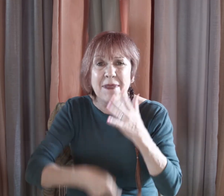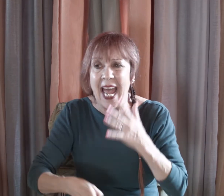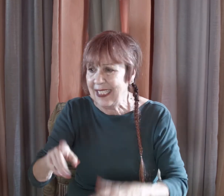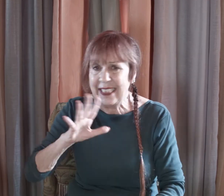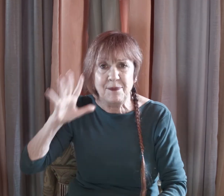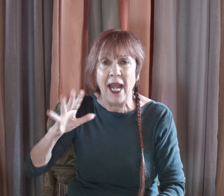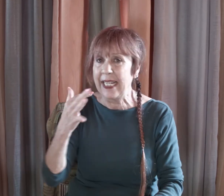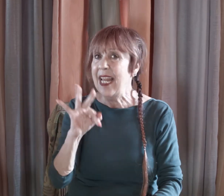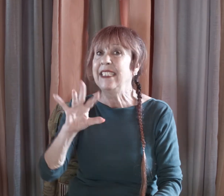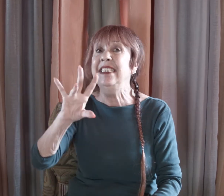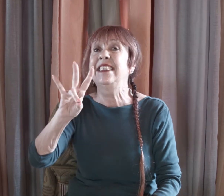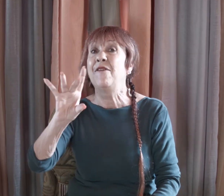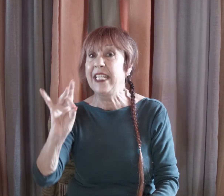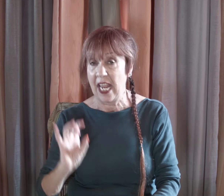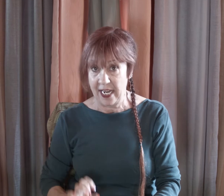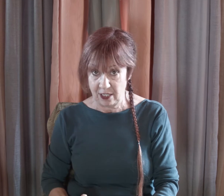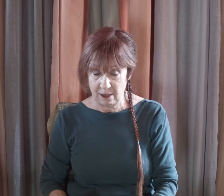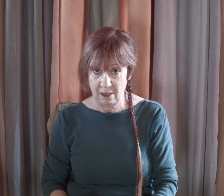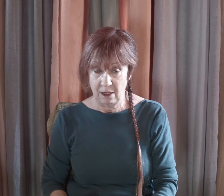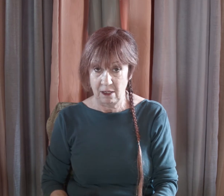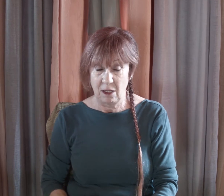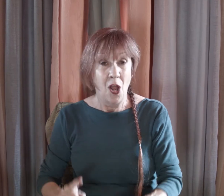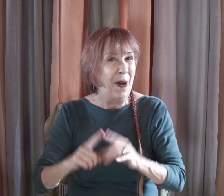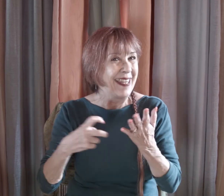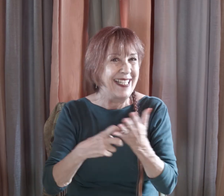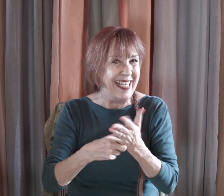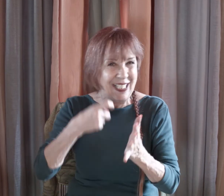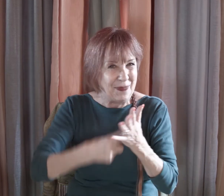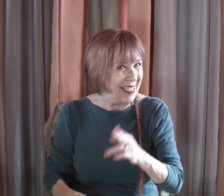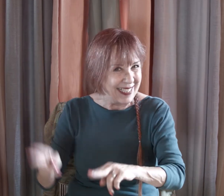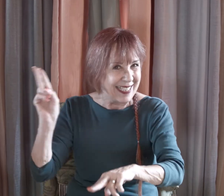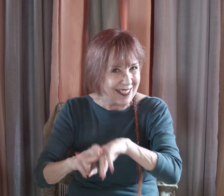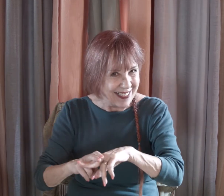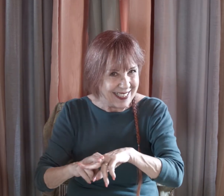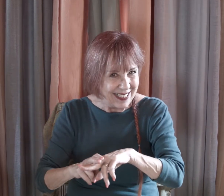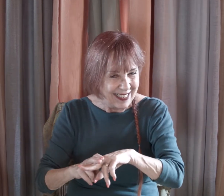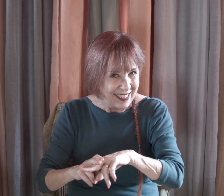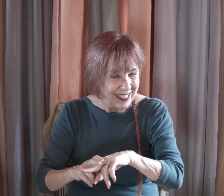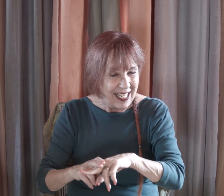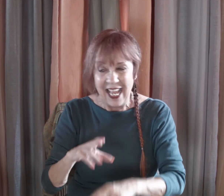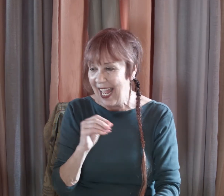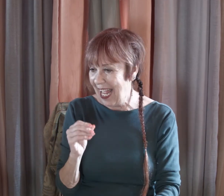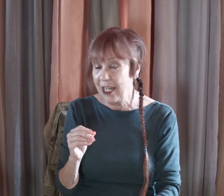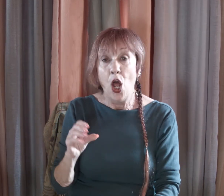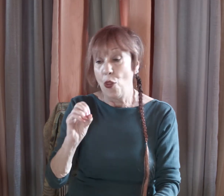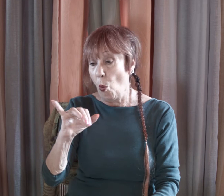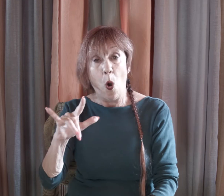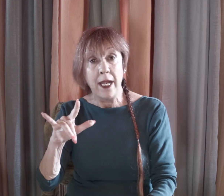Anaheim that they did in 1978. But the tickets aren't the same prices in 1978. And the oil tank farms